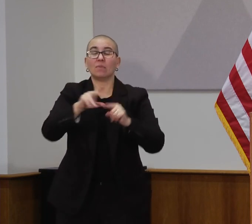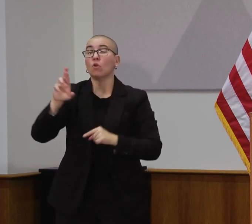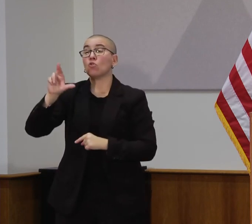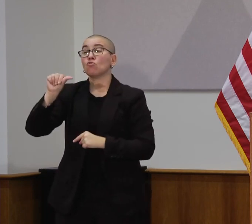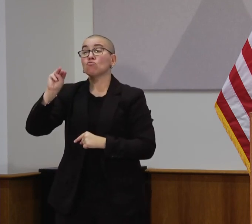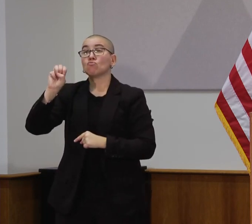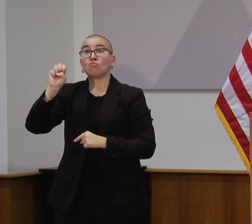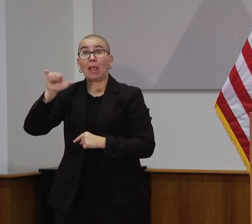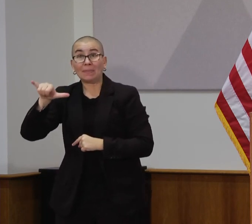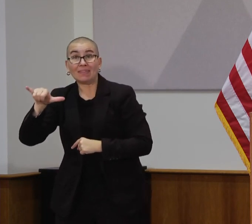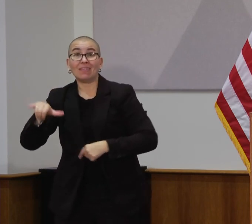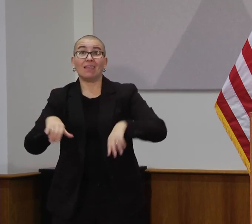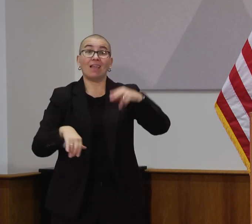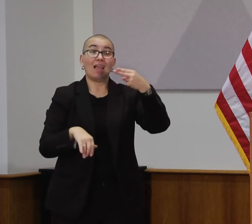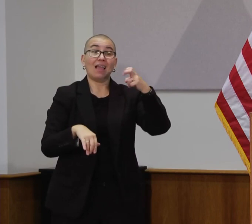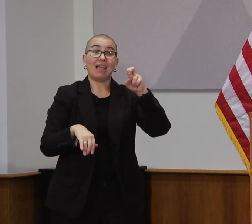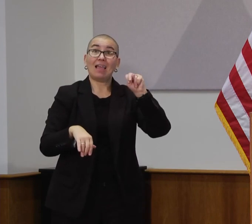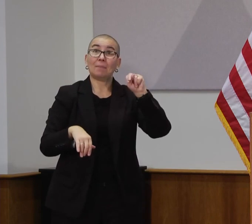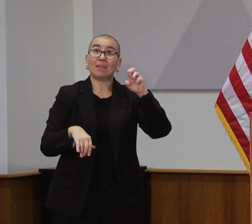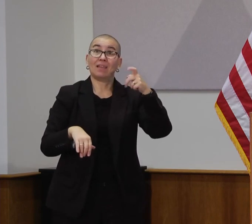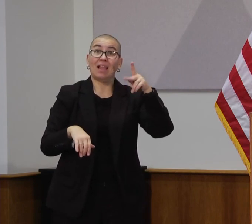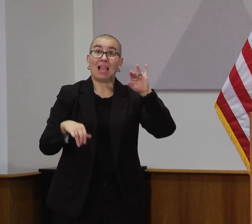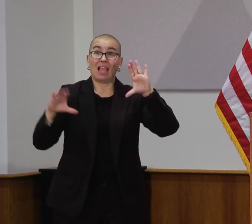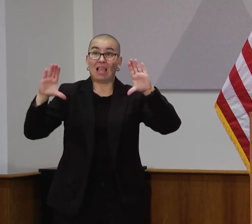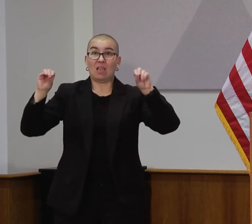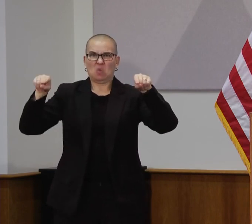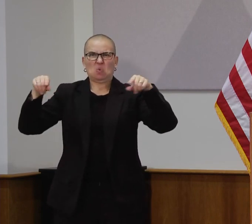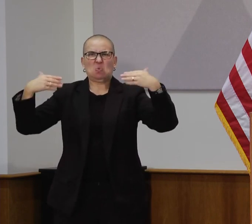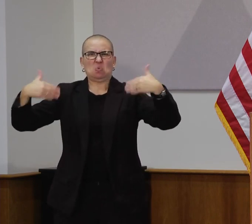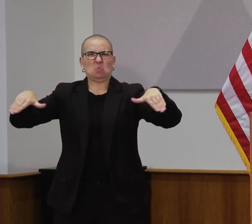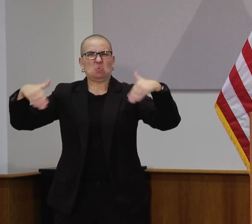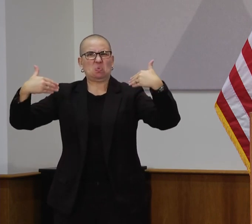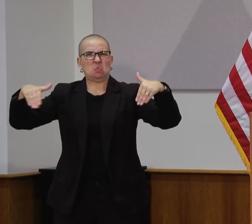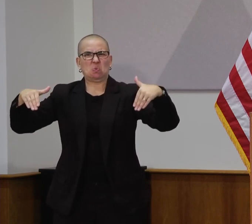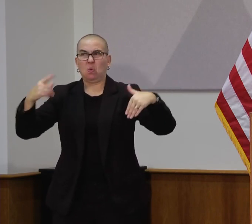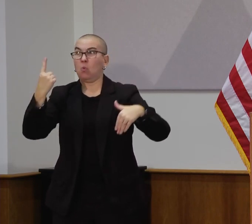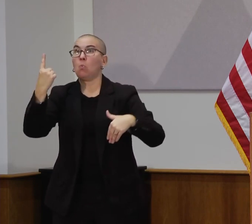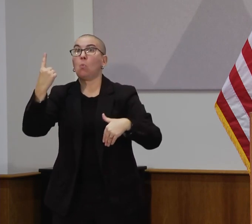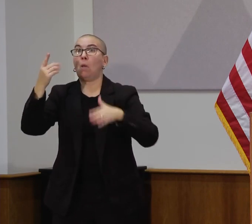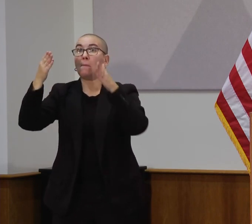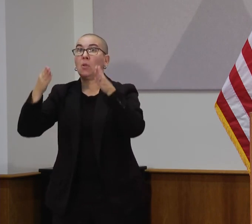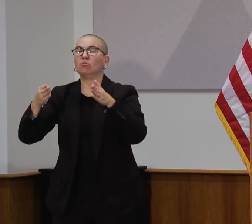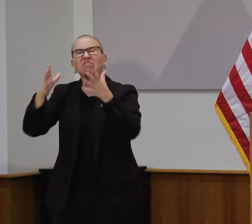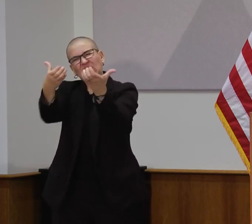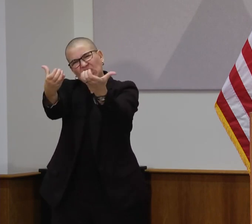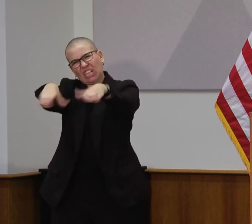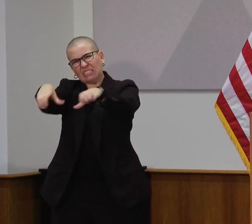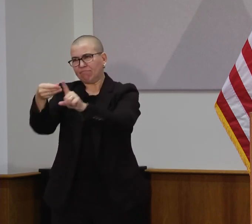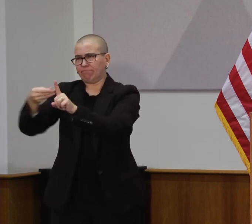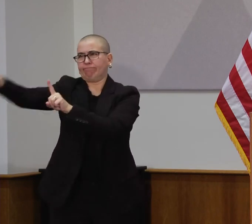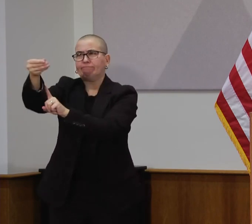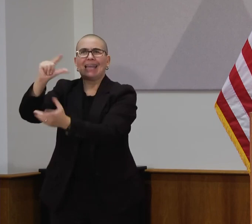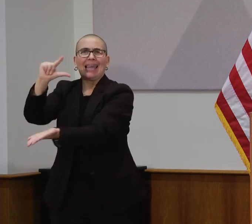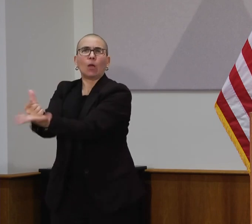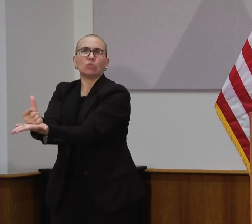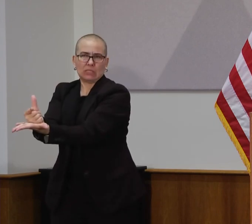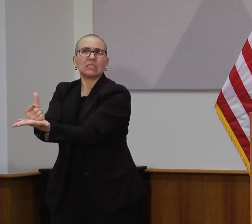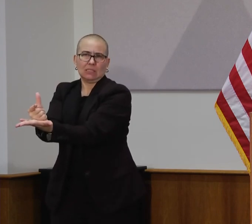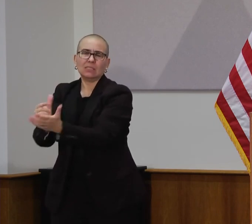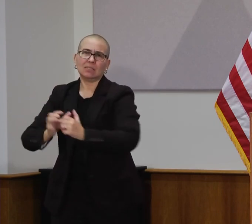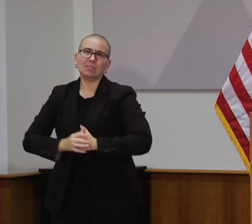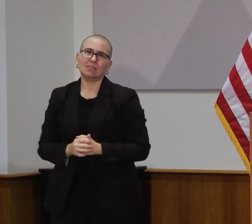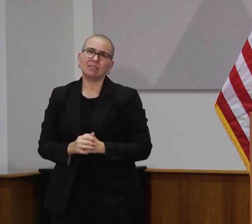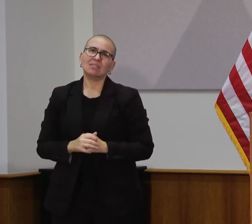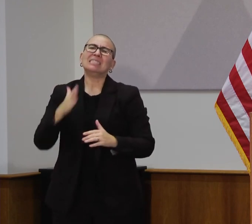one person in that 10 will be positive for COVID-19 in some of our counties. And this is really a good website that you might want to